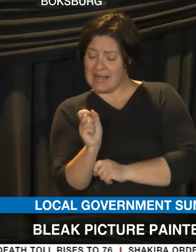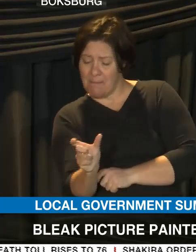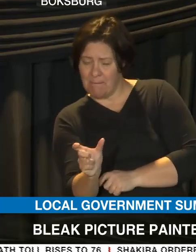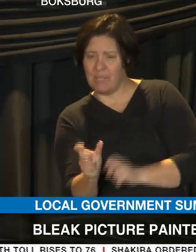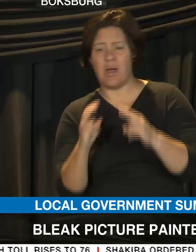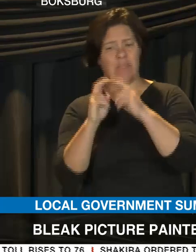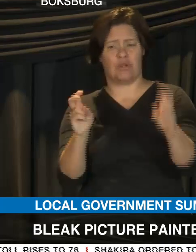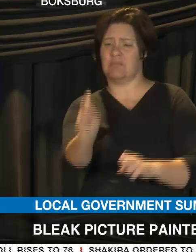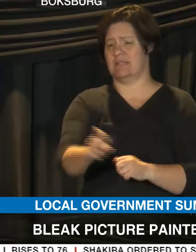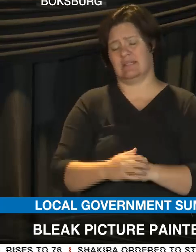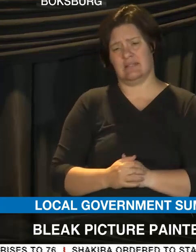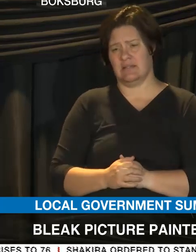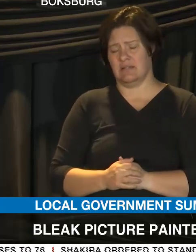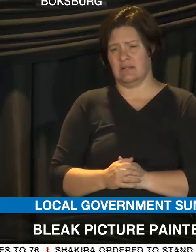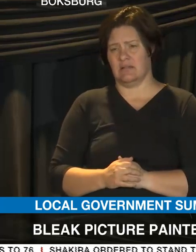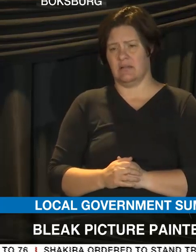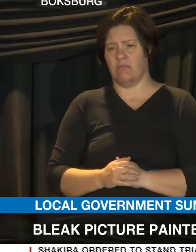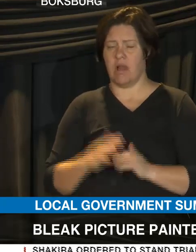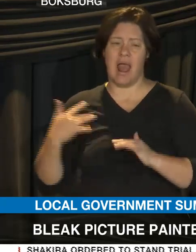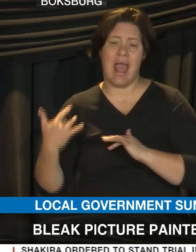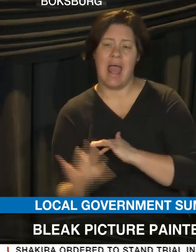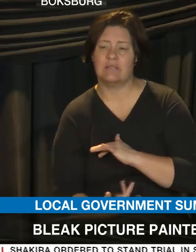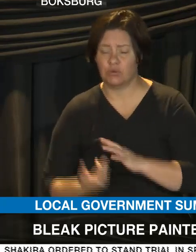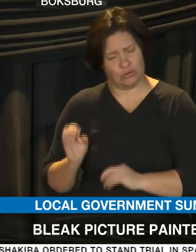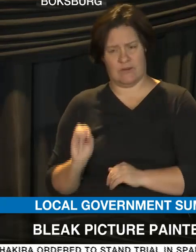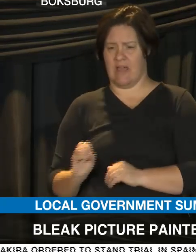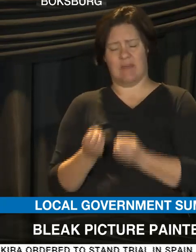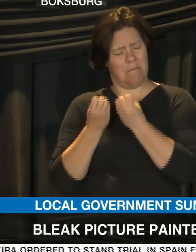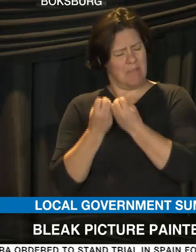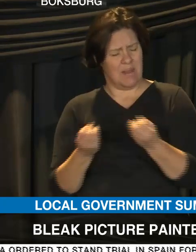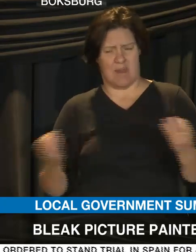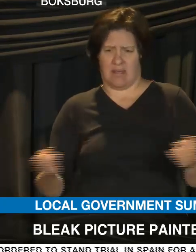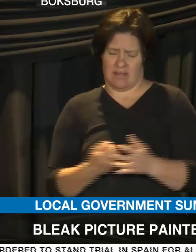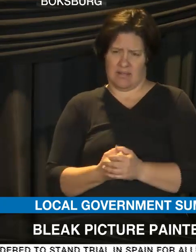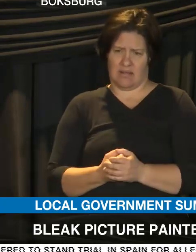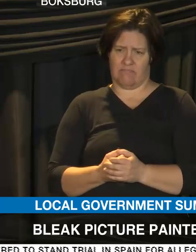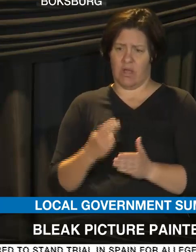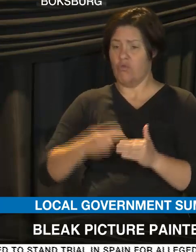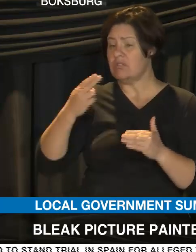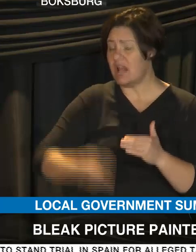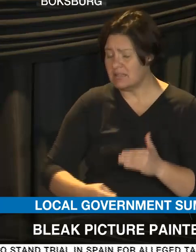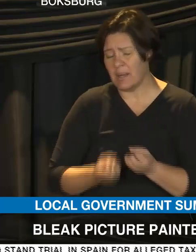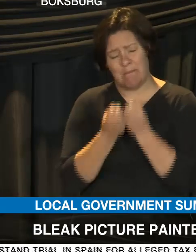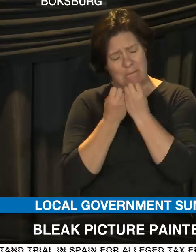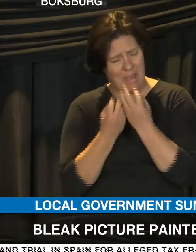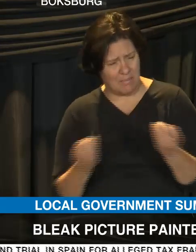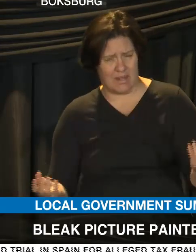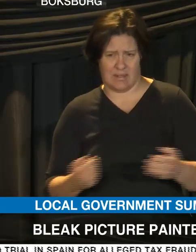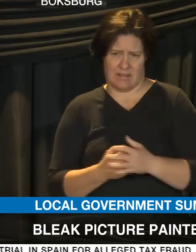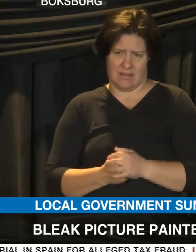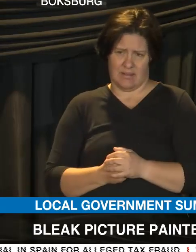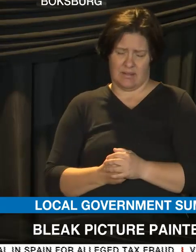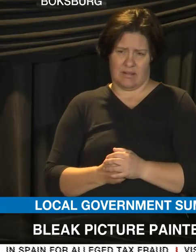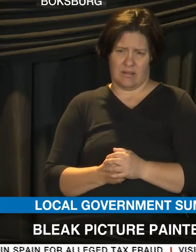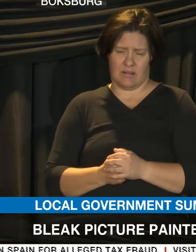between aspiration, and we have many aspirations, and results, by focusing now